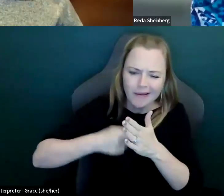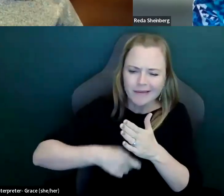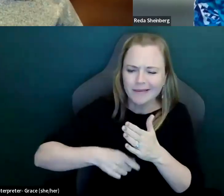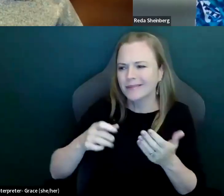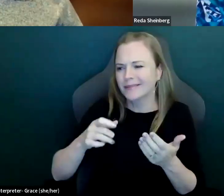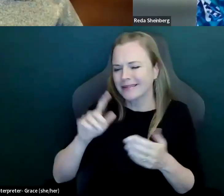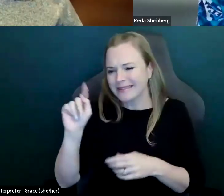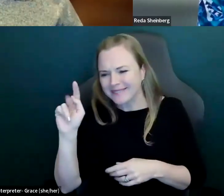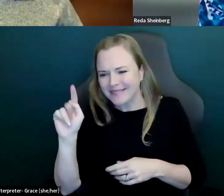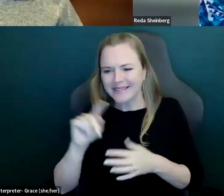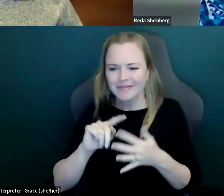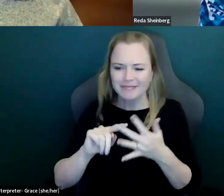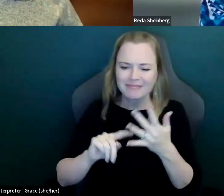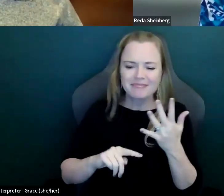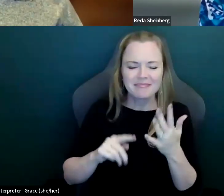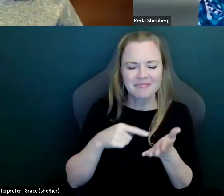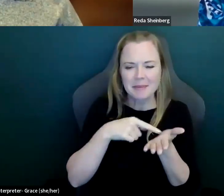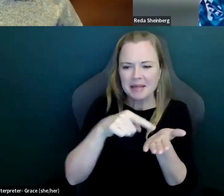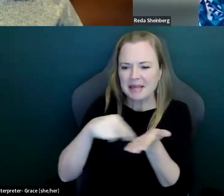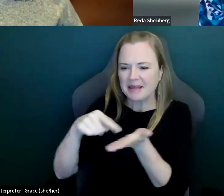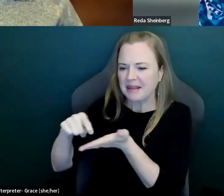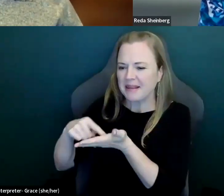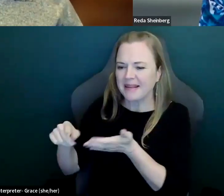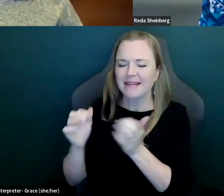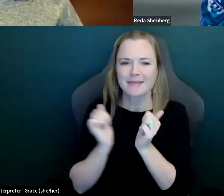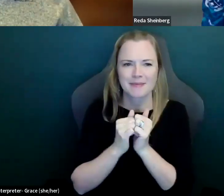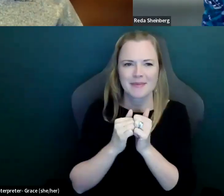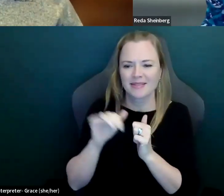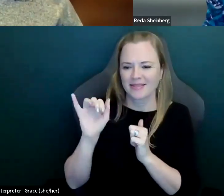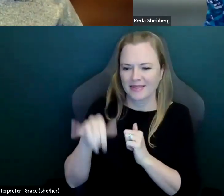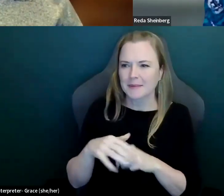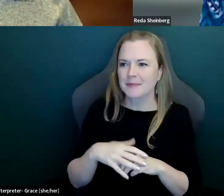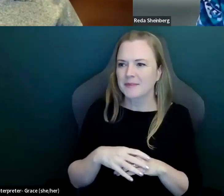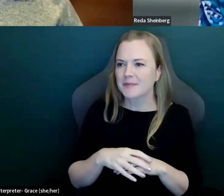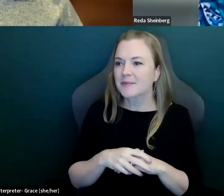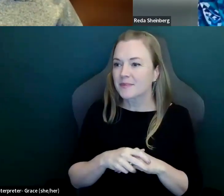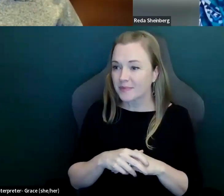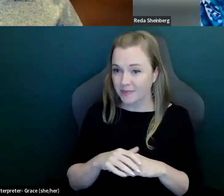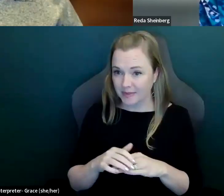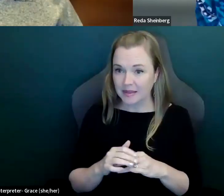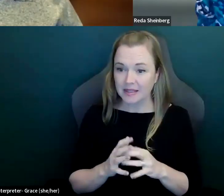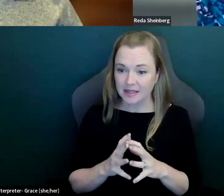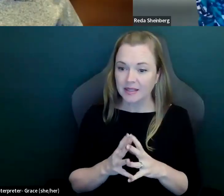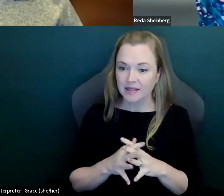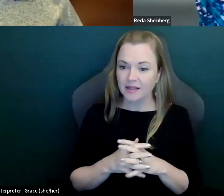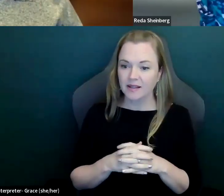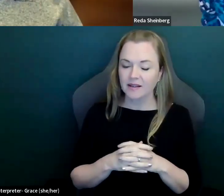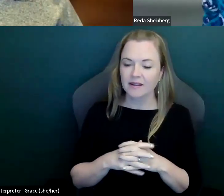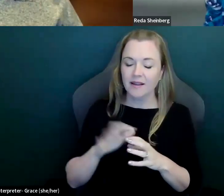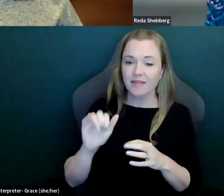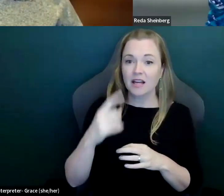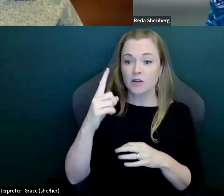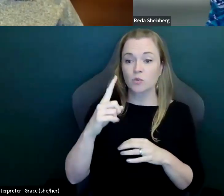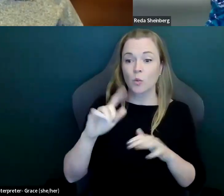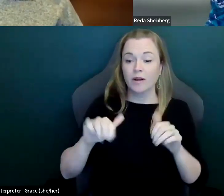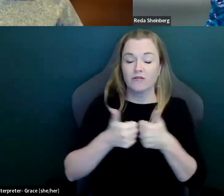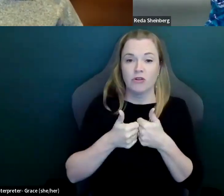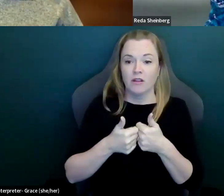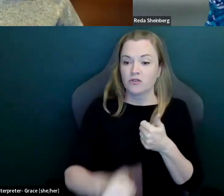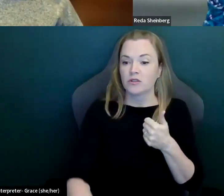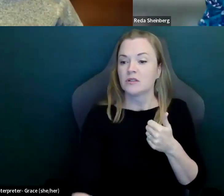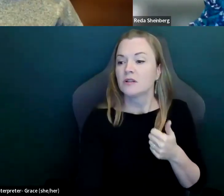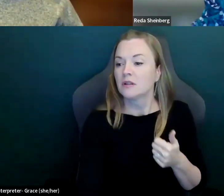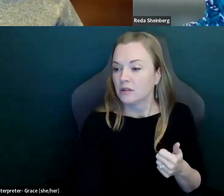he needs to keep his apartment. Um, and that's one of the challenges now is